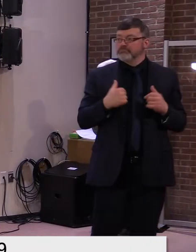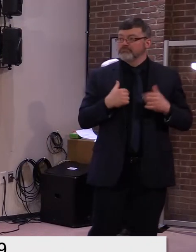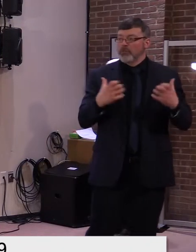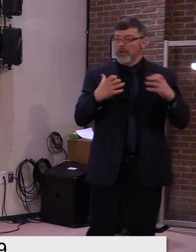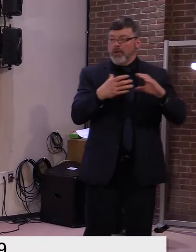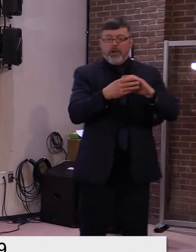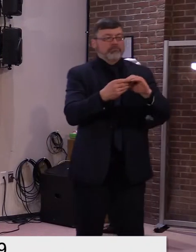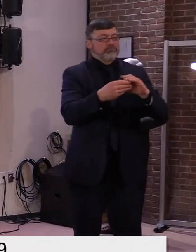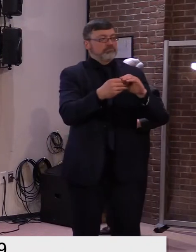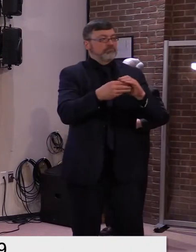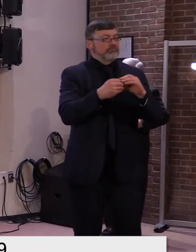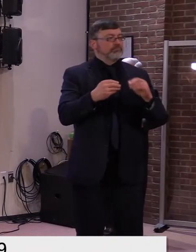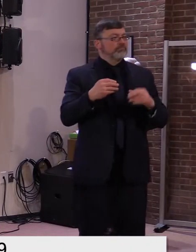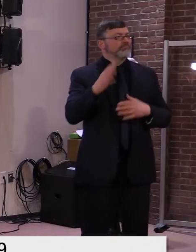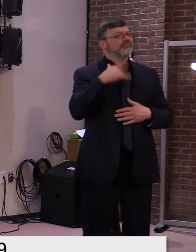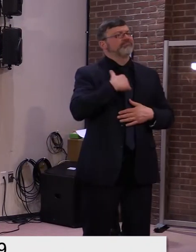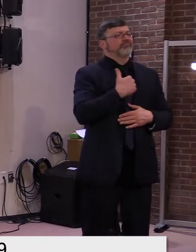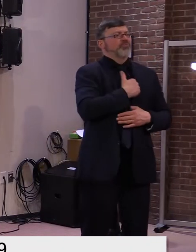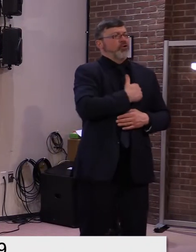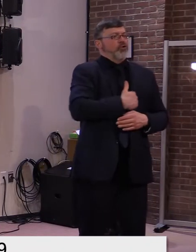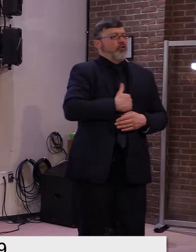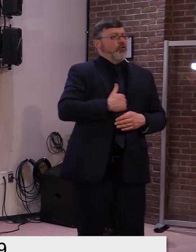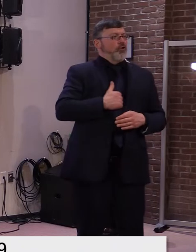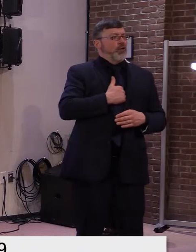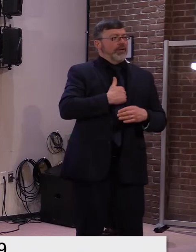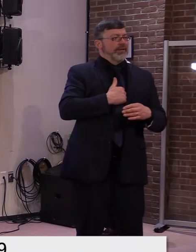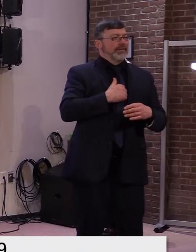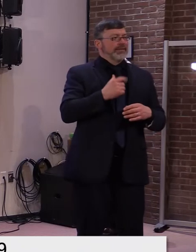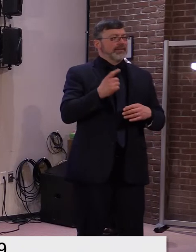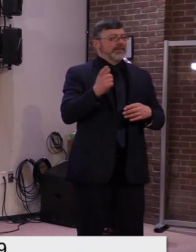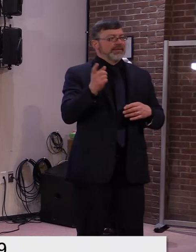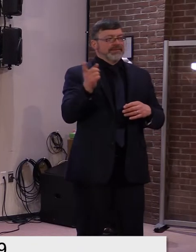Stewart's question, but...